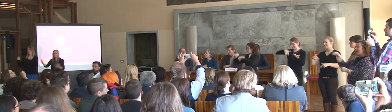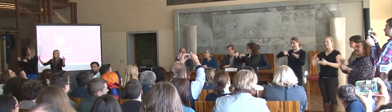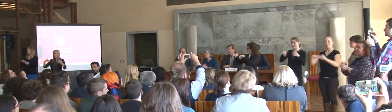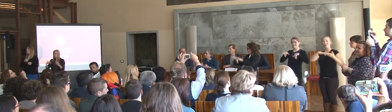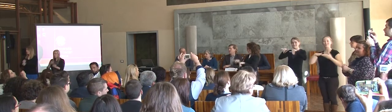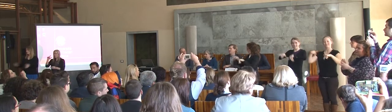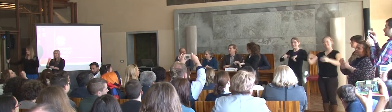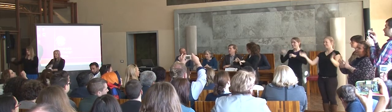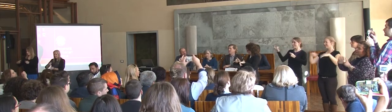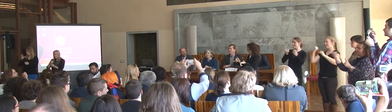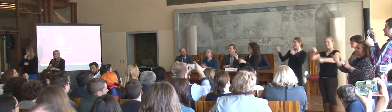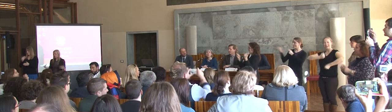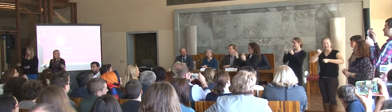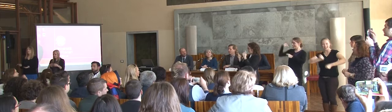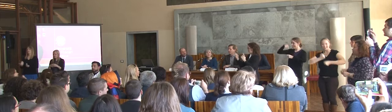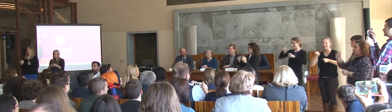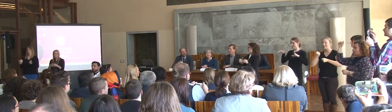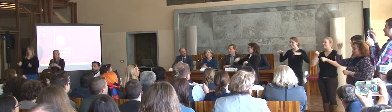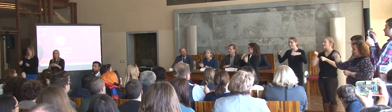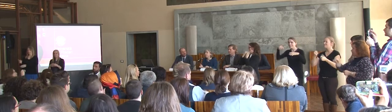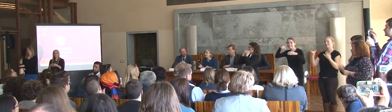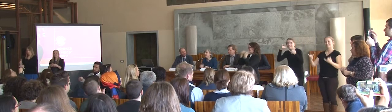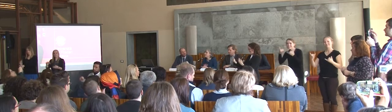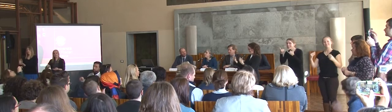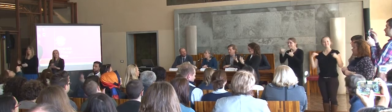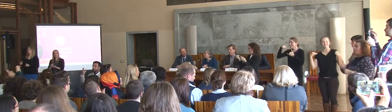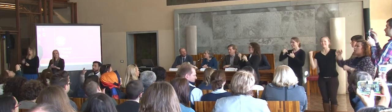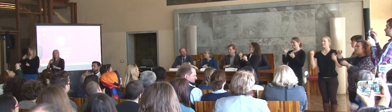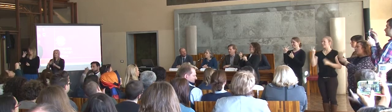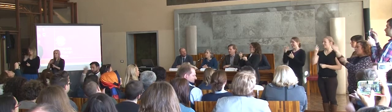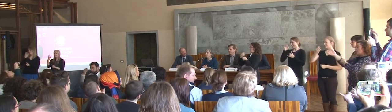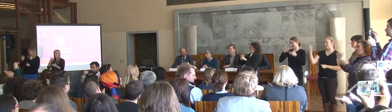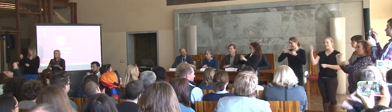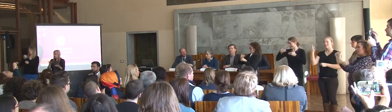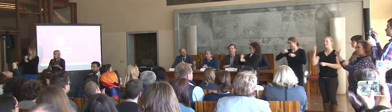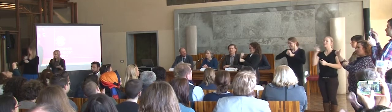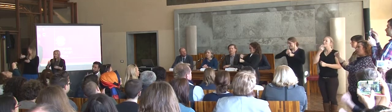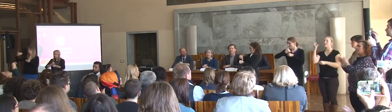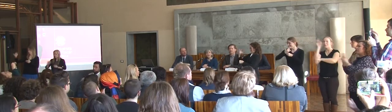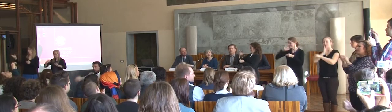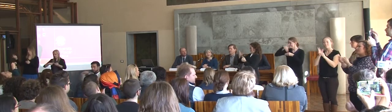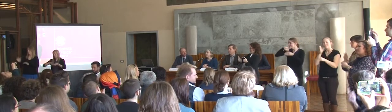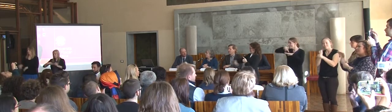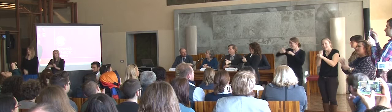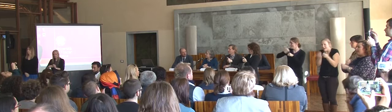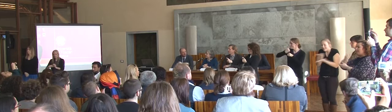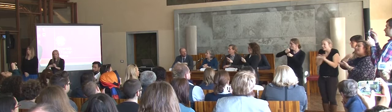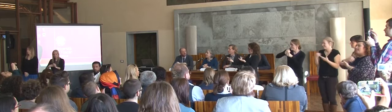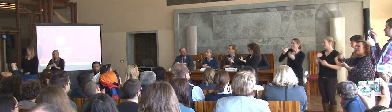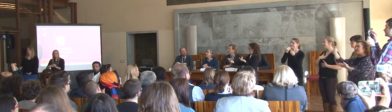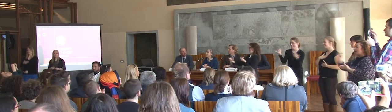us for this moment and 3 days of work about the project. As you